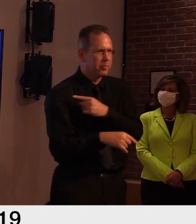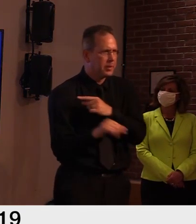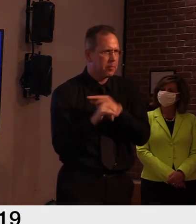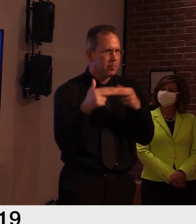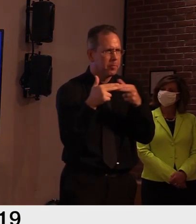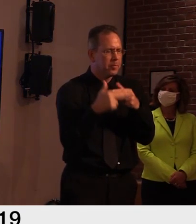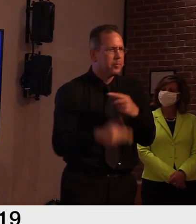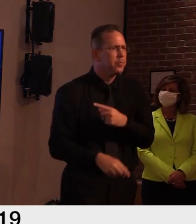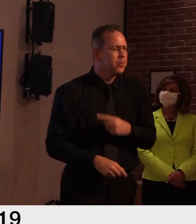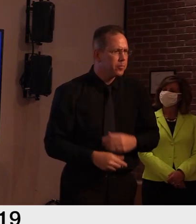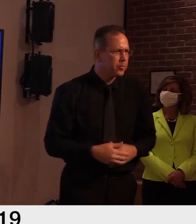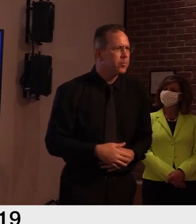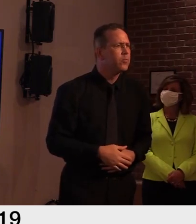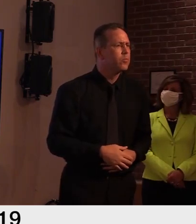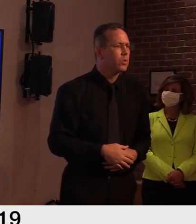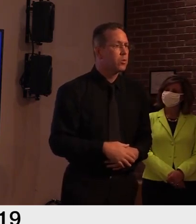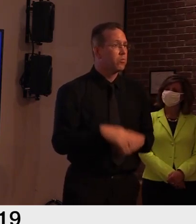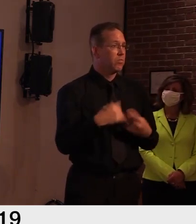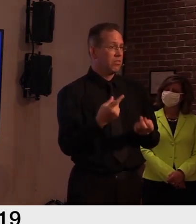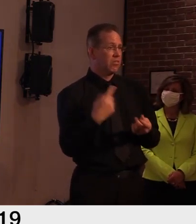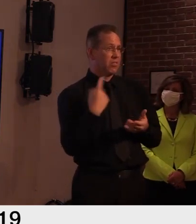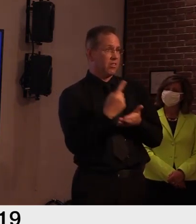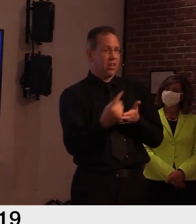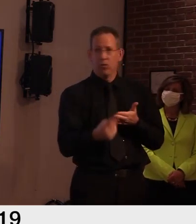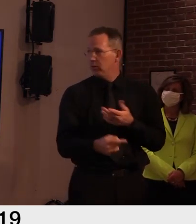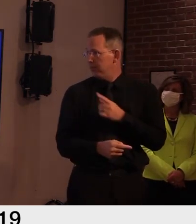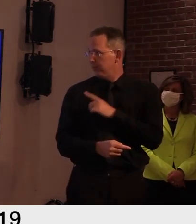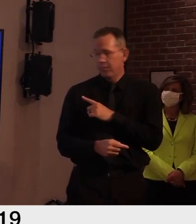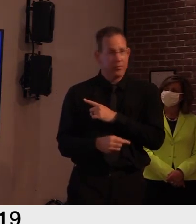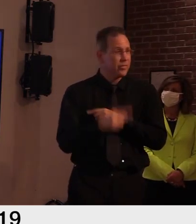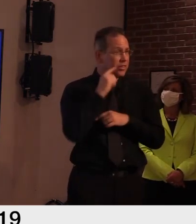can find today's presentation on our department's website,